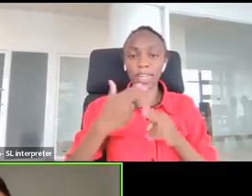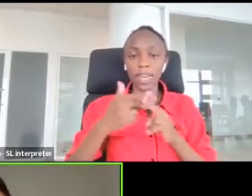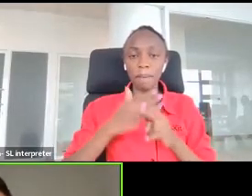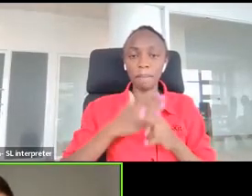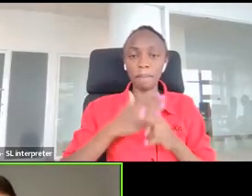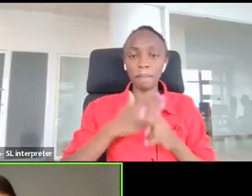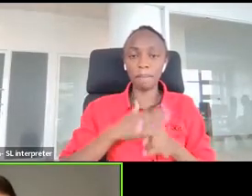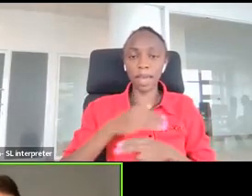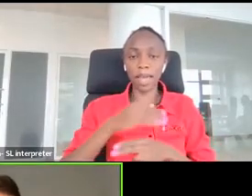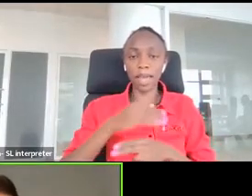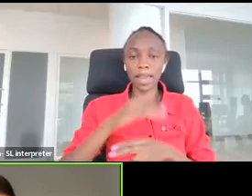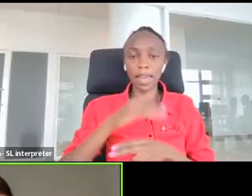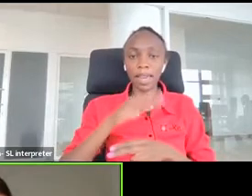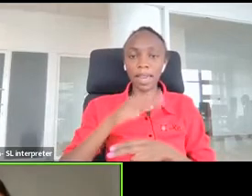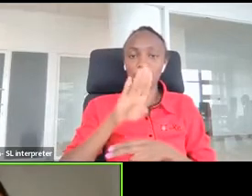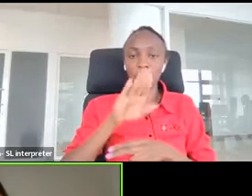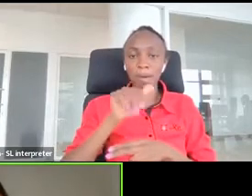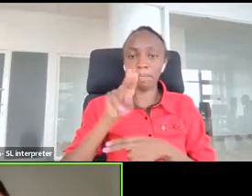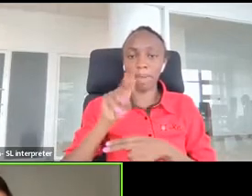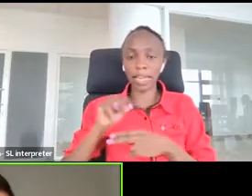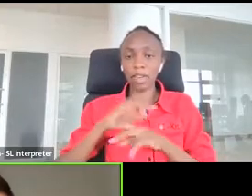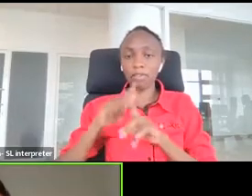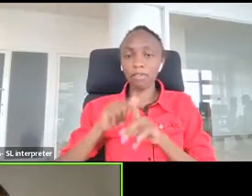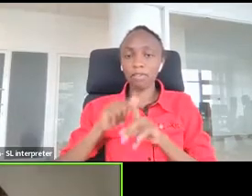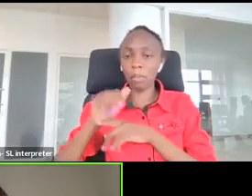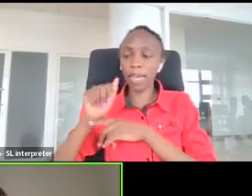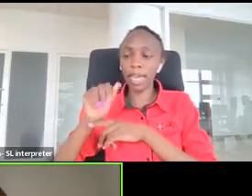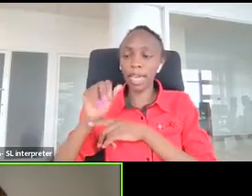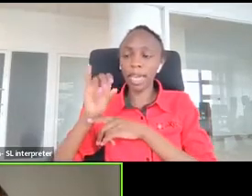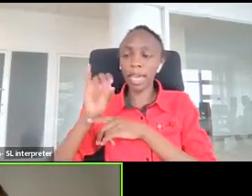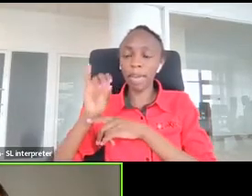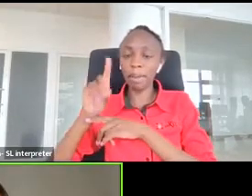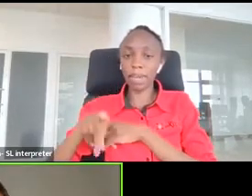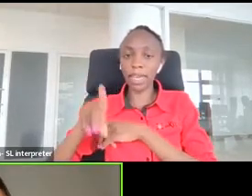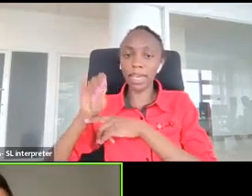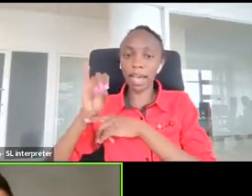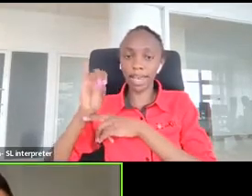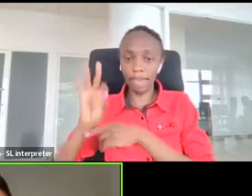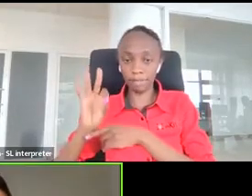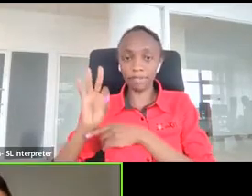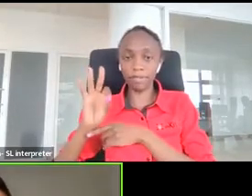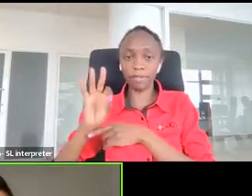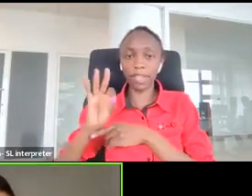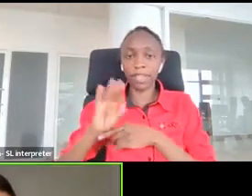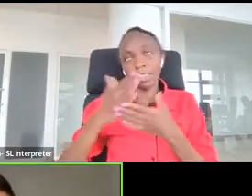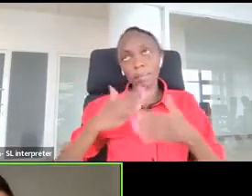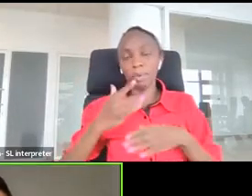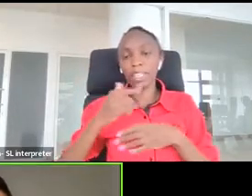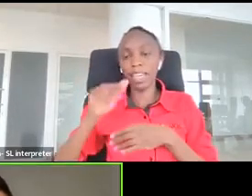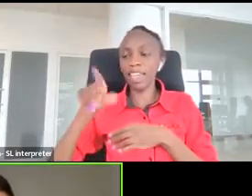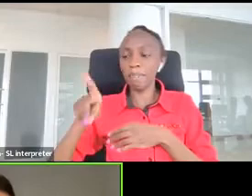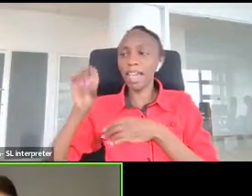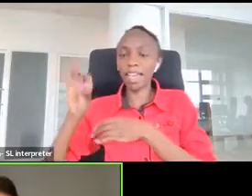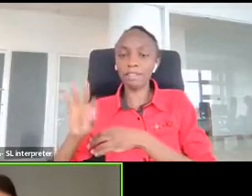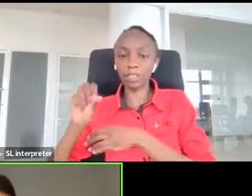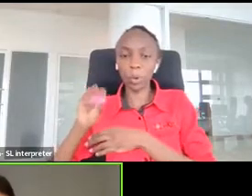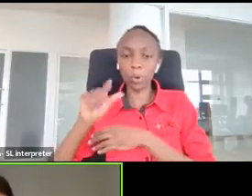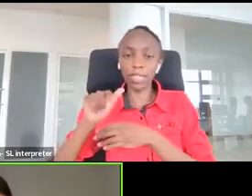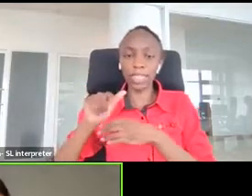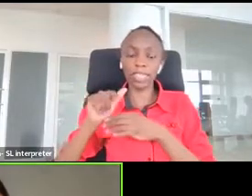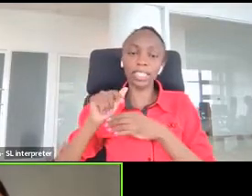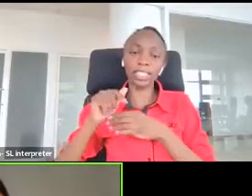Africa Publishing Innovation Fund, which is known as the APIF. Some call us APIF. And the APIF is a